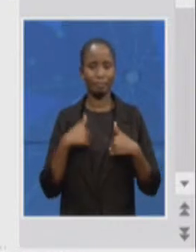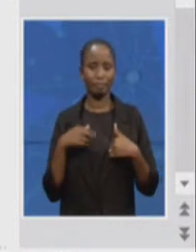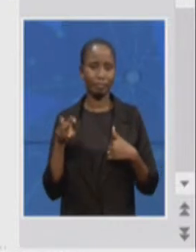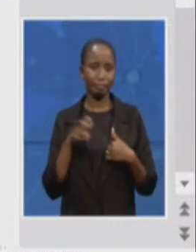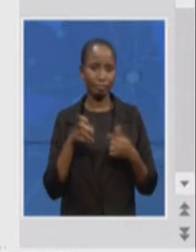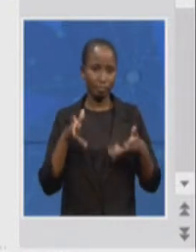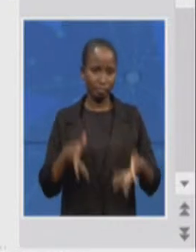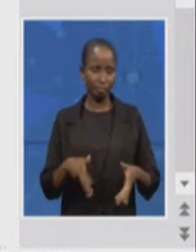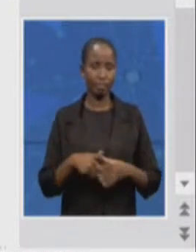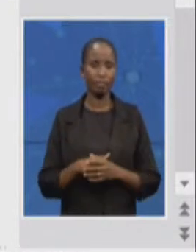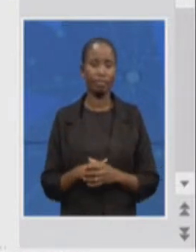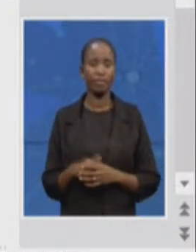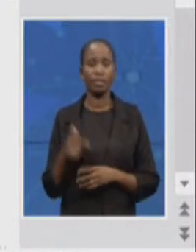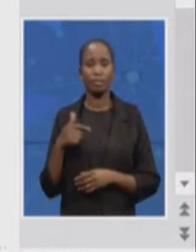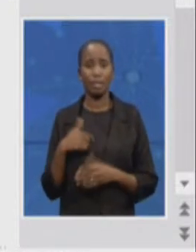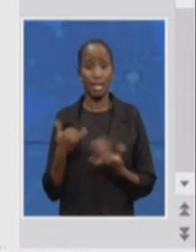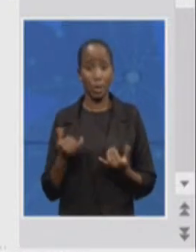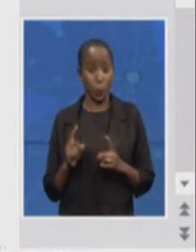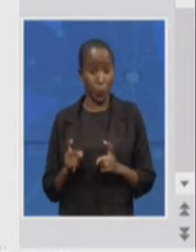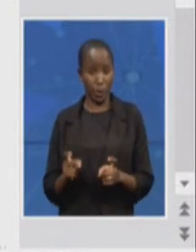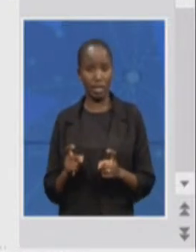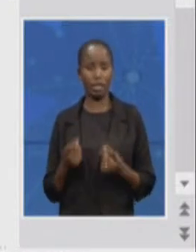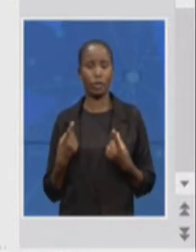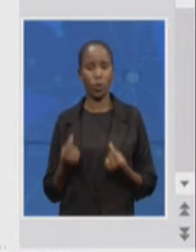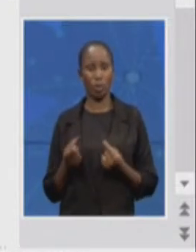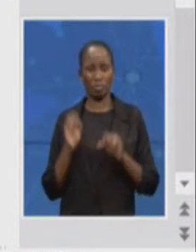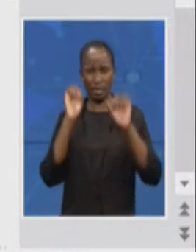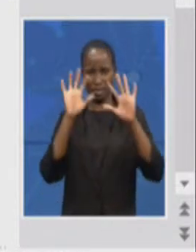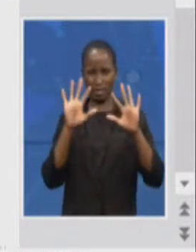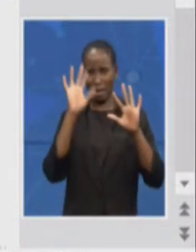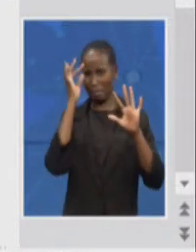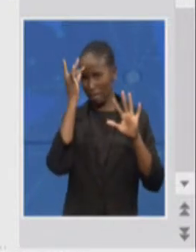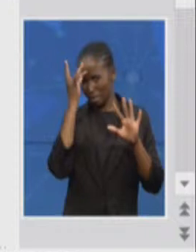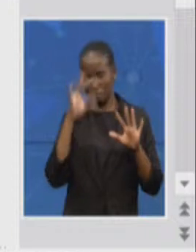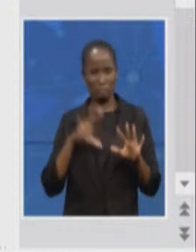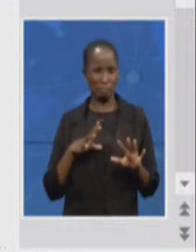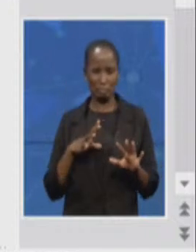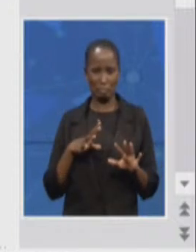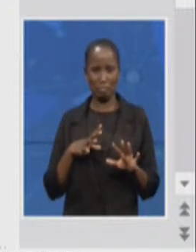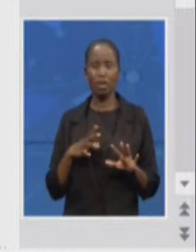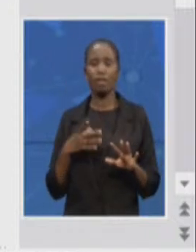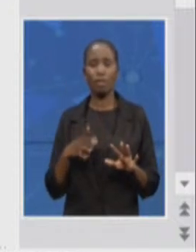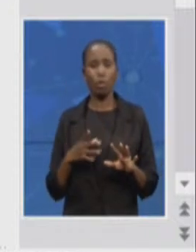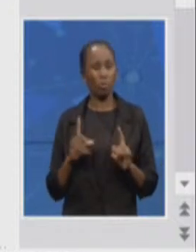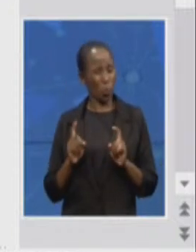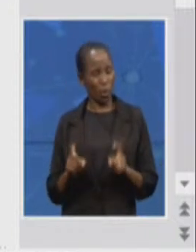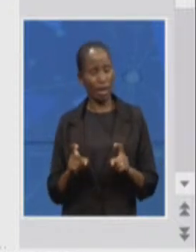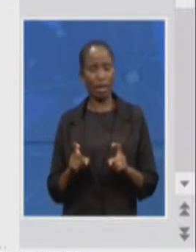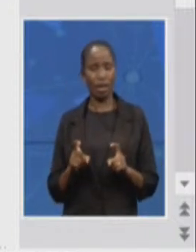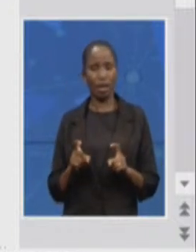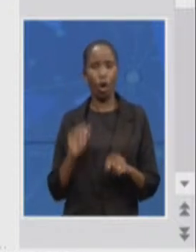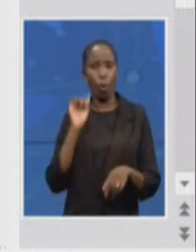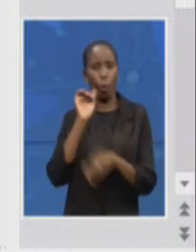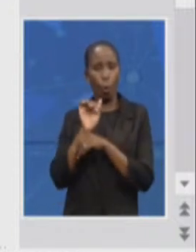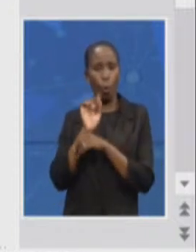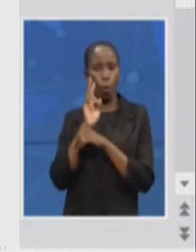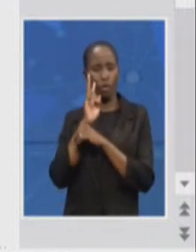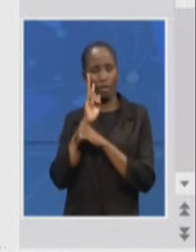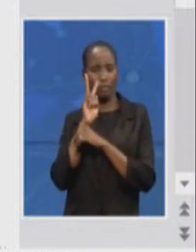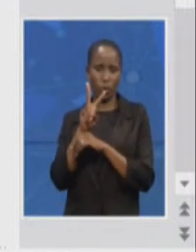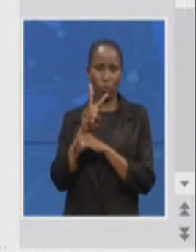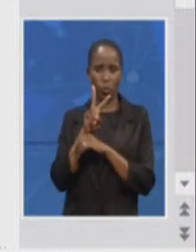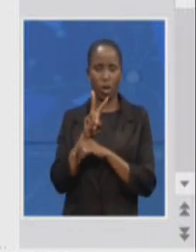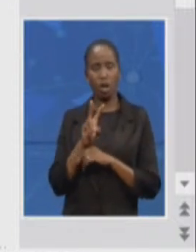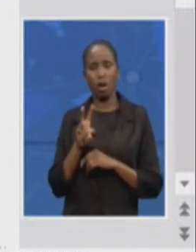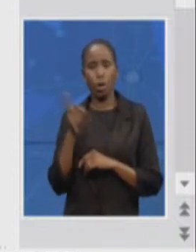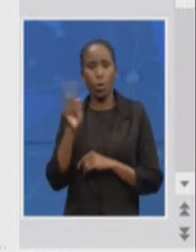next 10 minutes is just to give you a very quick overview of what we know and what we don't know